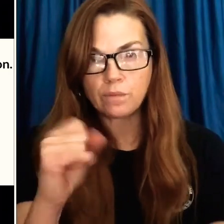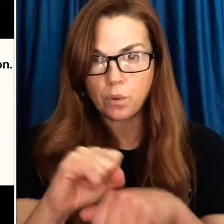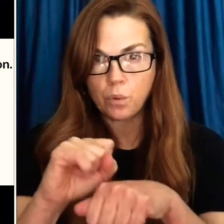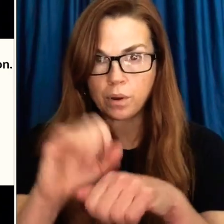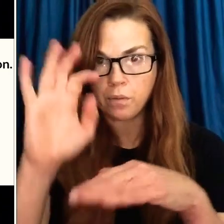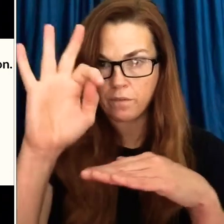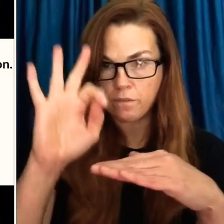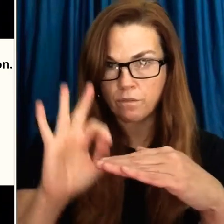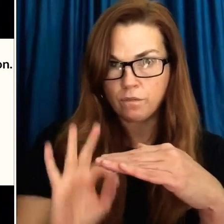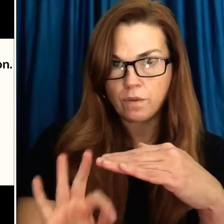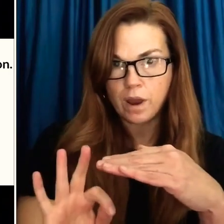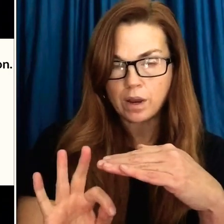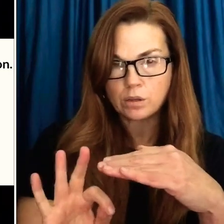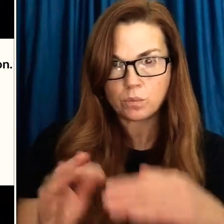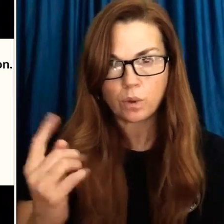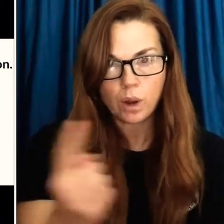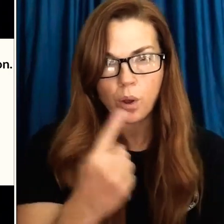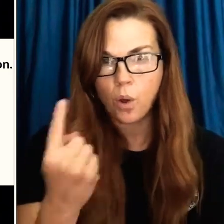fractions, we always